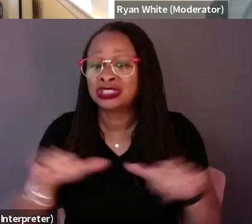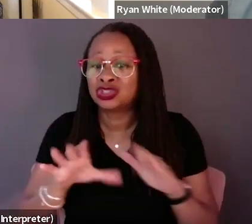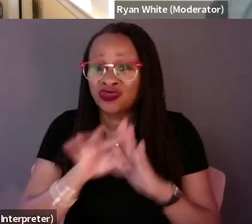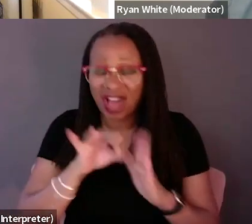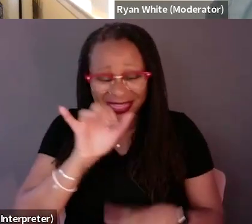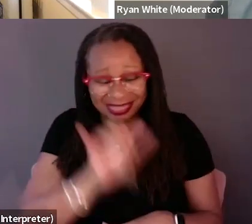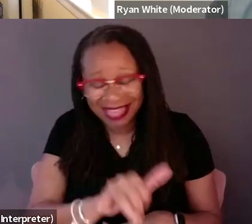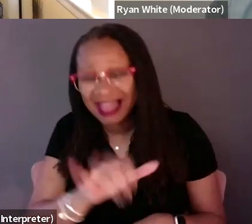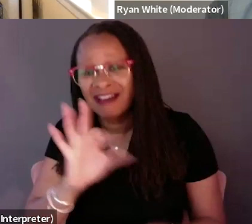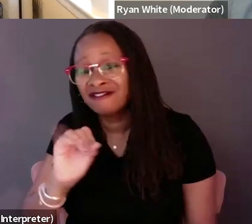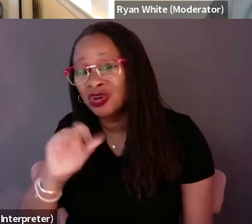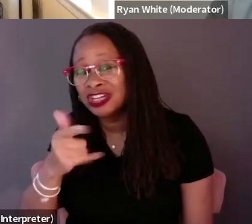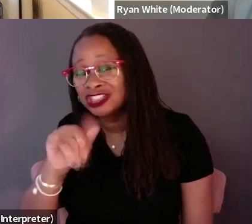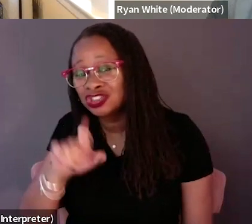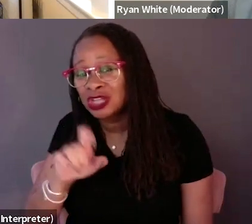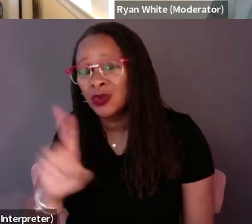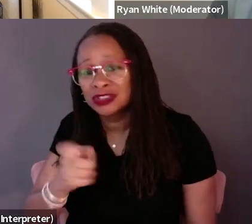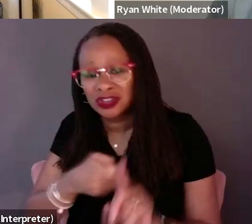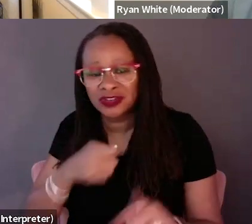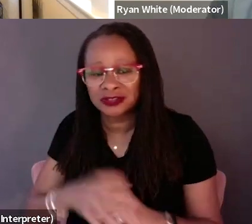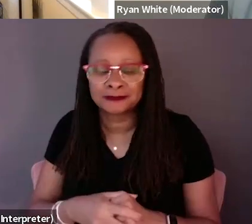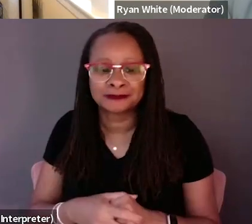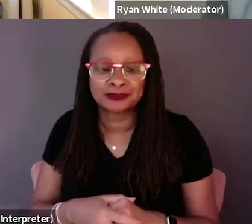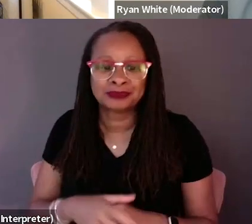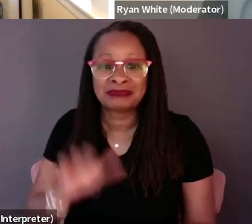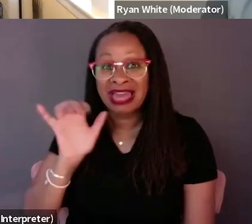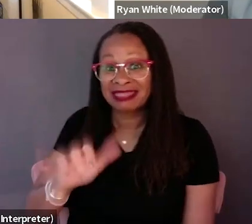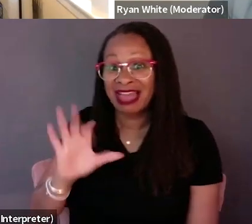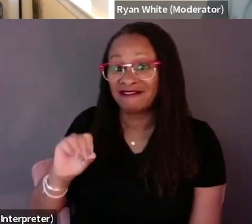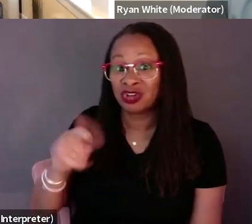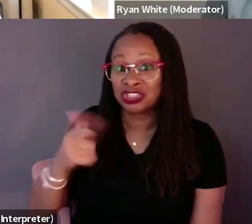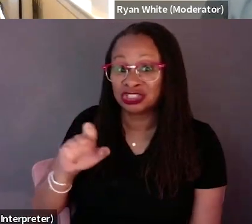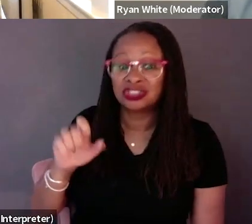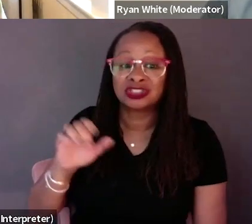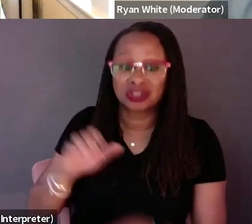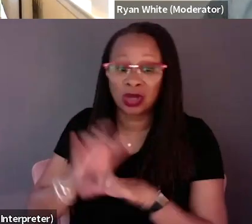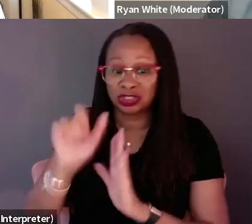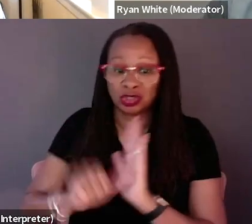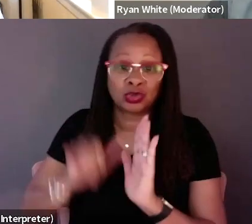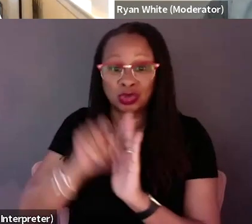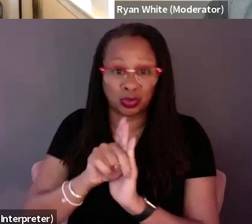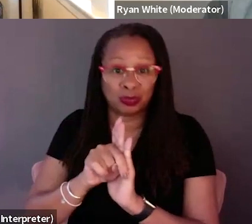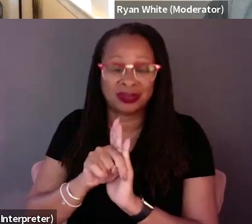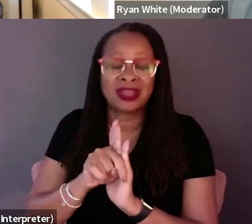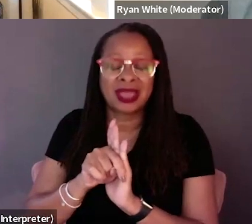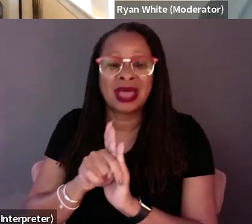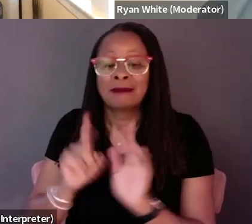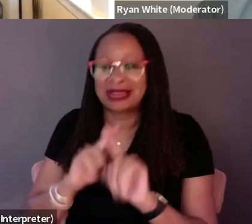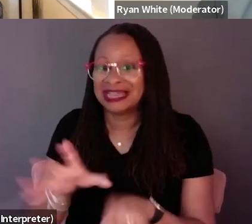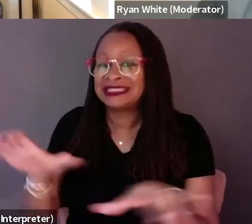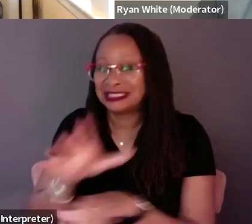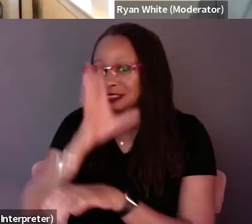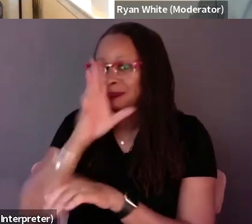you find that footage? What was Yes. it? So that footage is up on YouTube, although in that case I did speak with